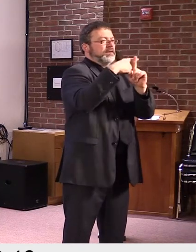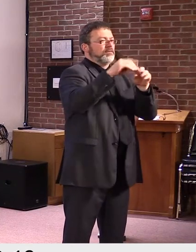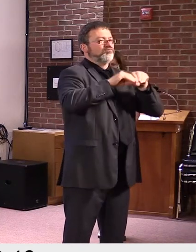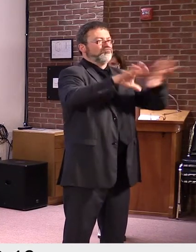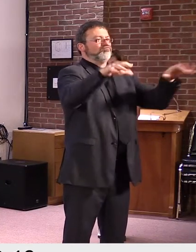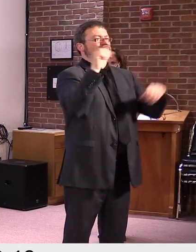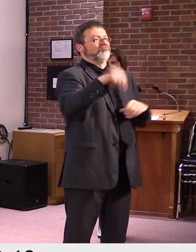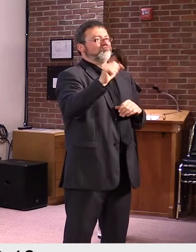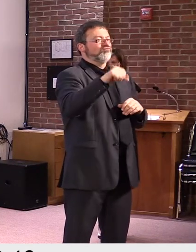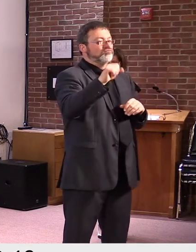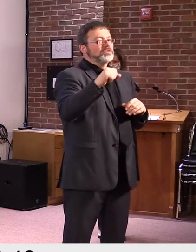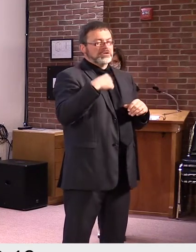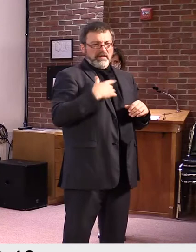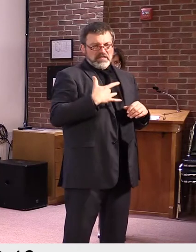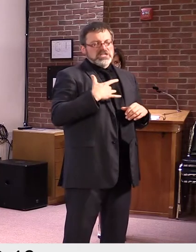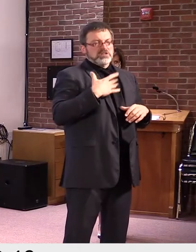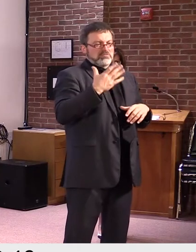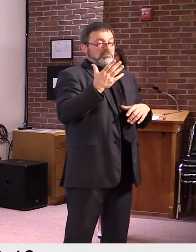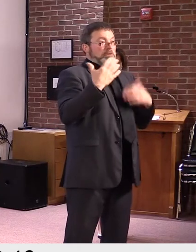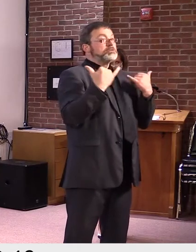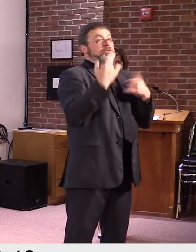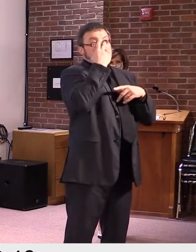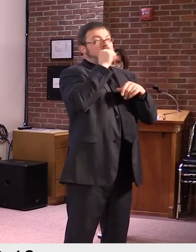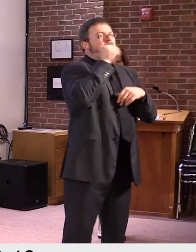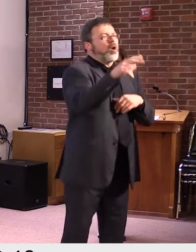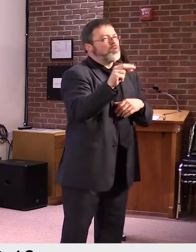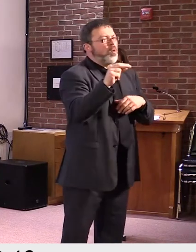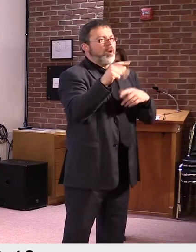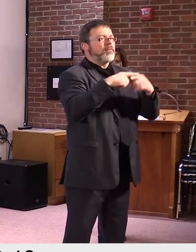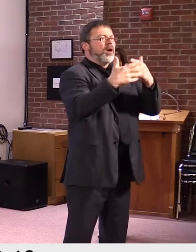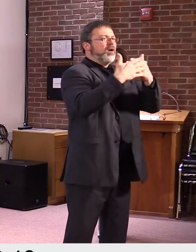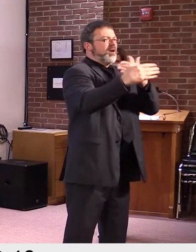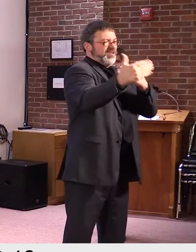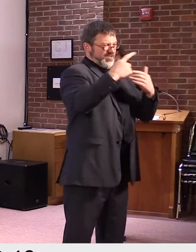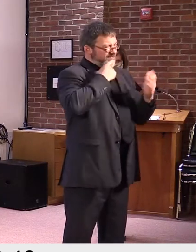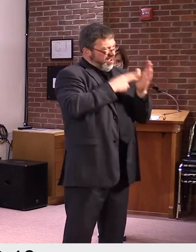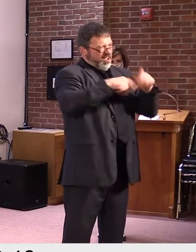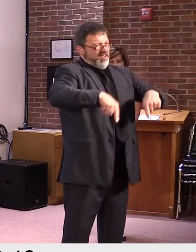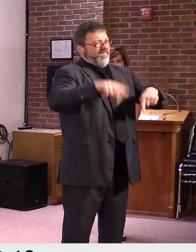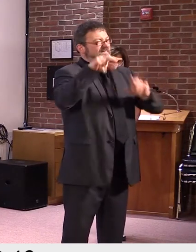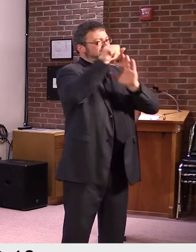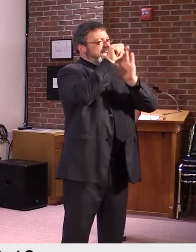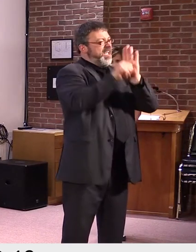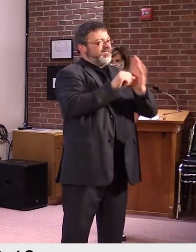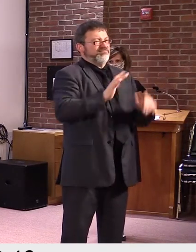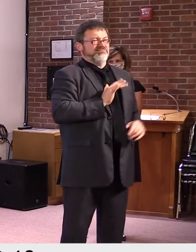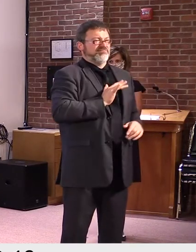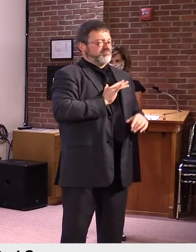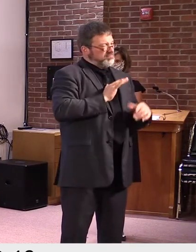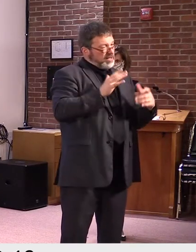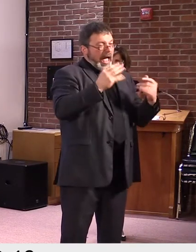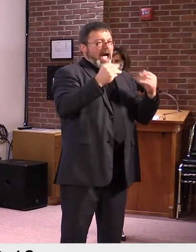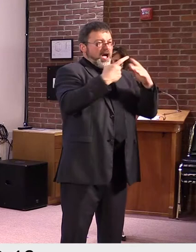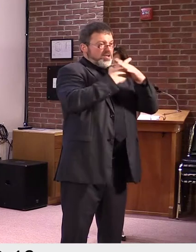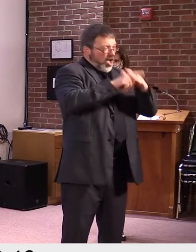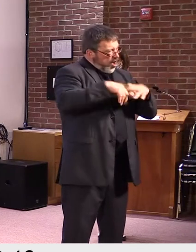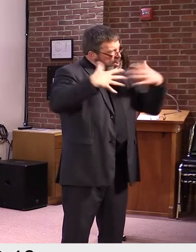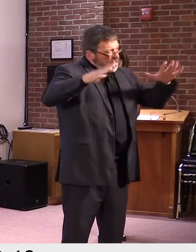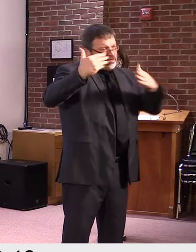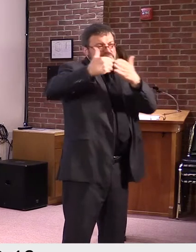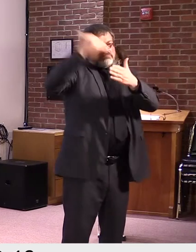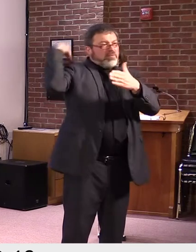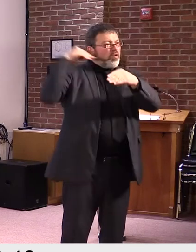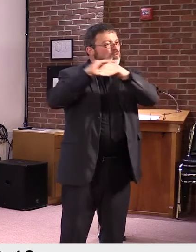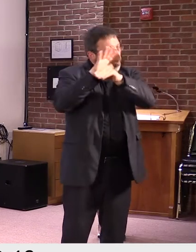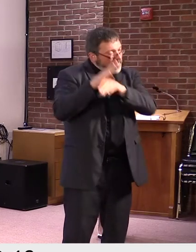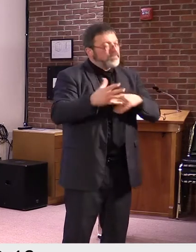think the opportunity for Vermont is to do the same thing on multiple topics. So while I would not favor a cut in the budget